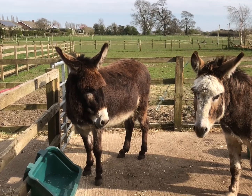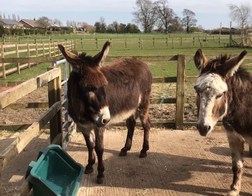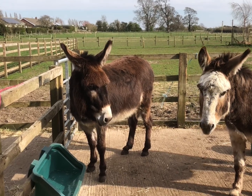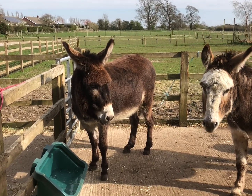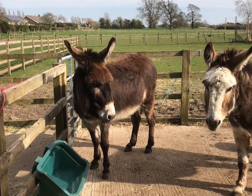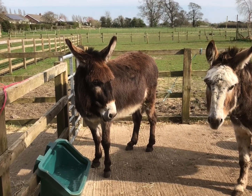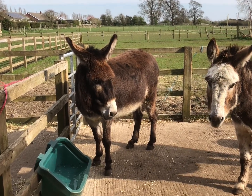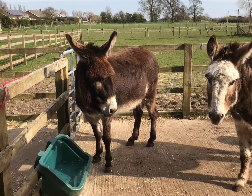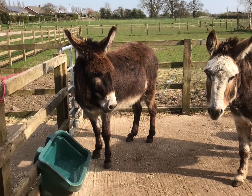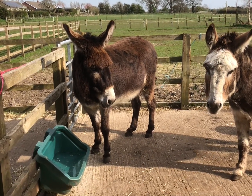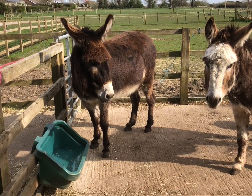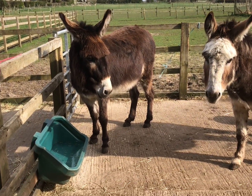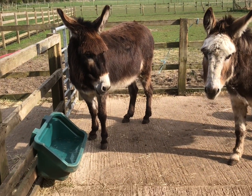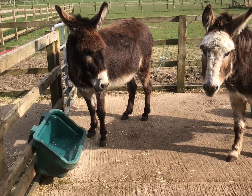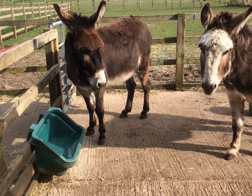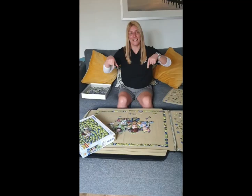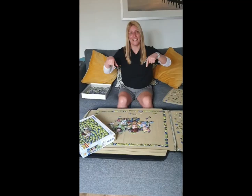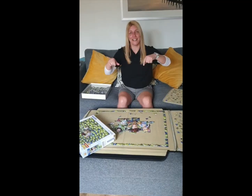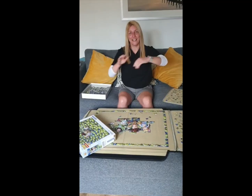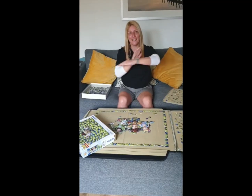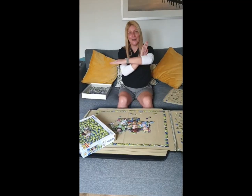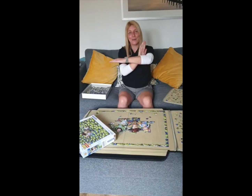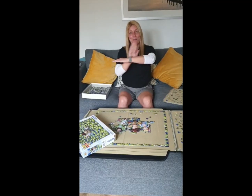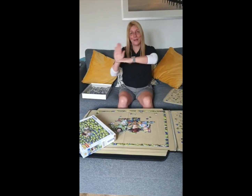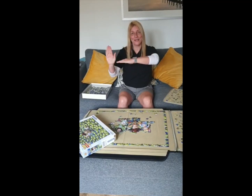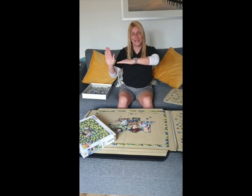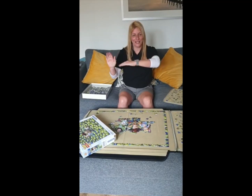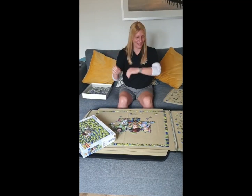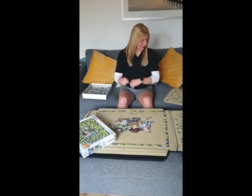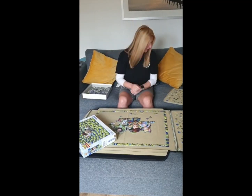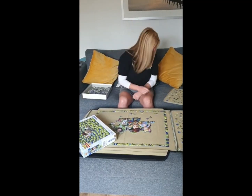Stay positive. Stay busy.